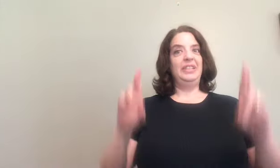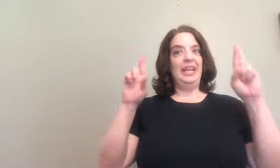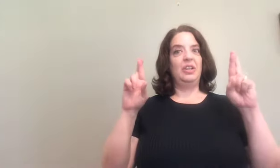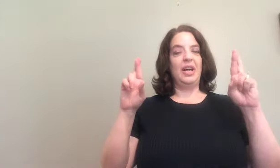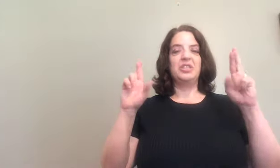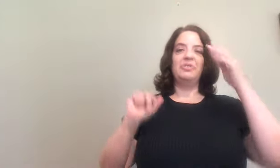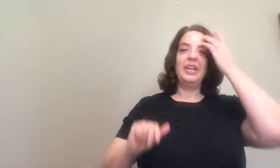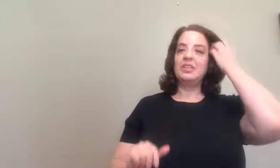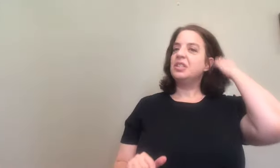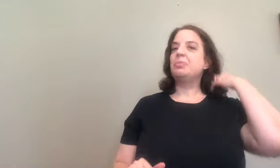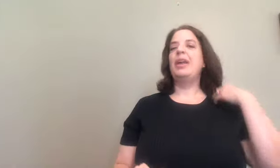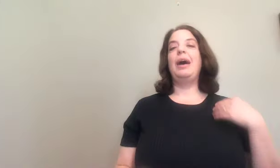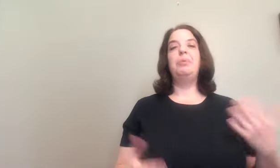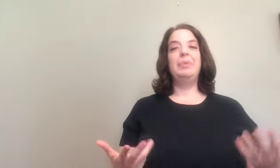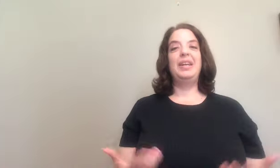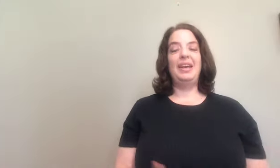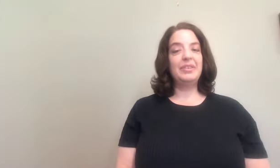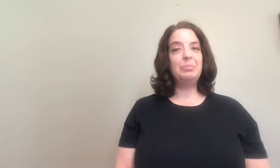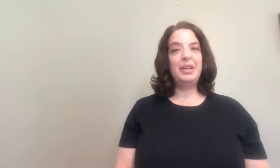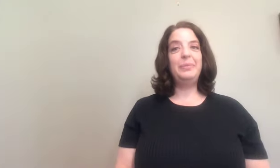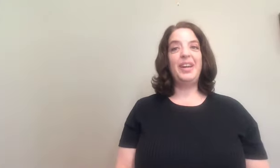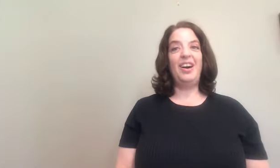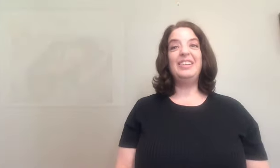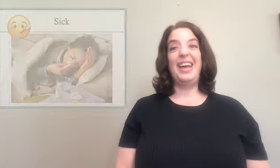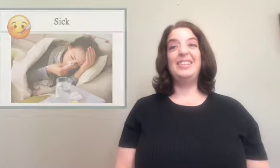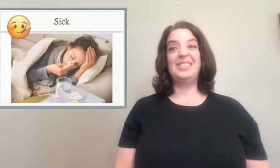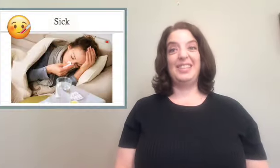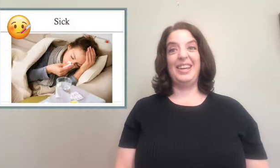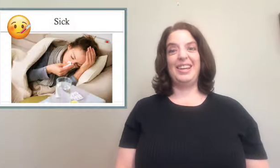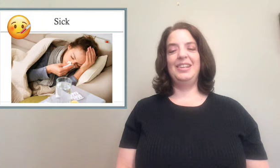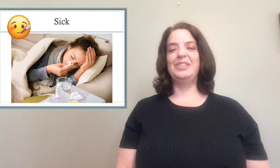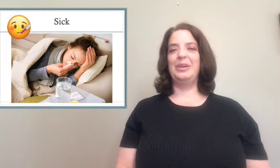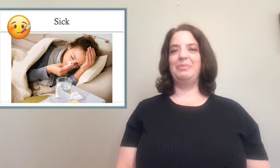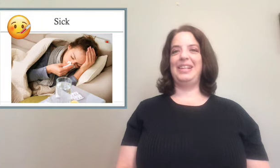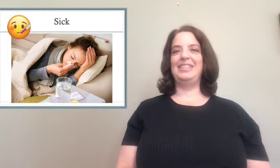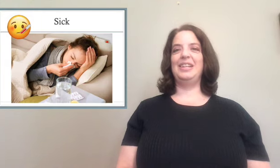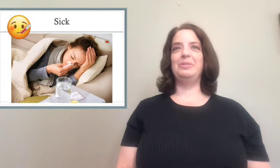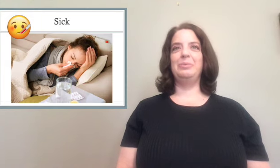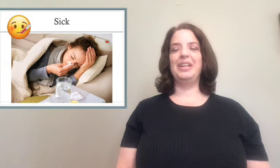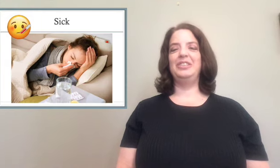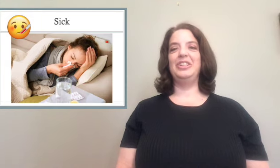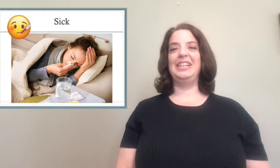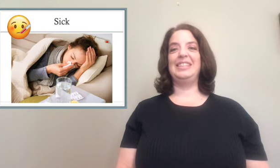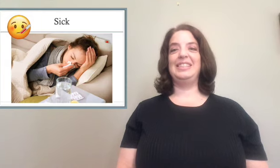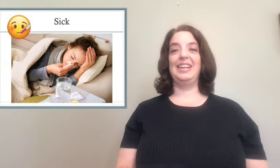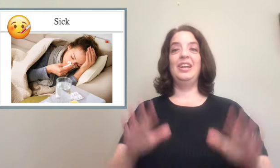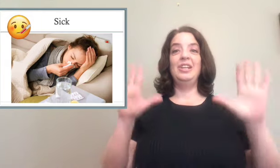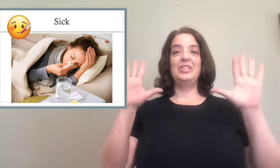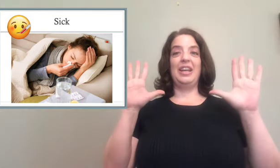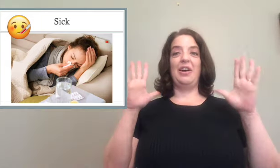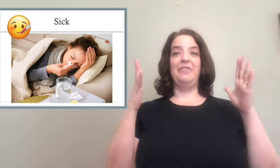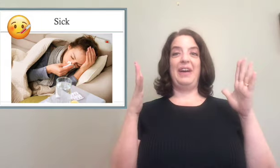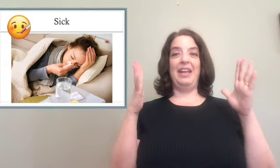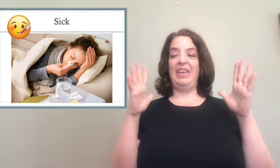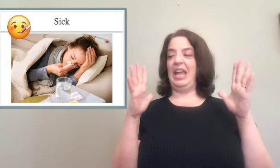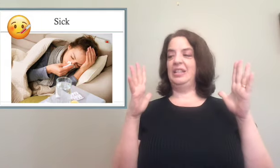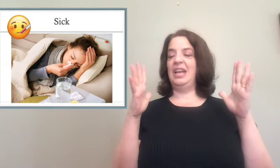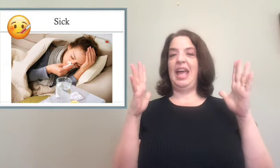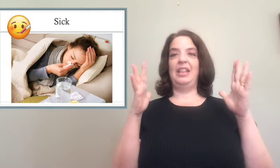Hopefully, cross your fingers, this won't happen, but inevitably we all get sick. So that's the next one we're going to learn is sick. Take a 5 hand and then